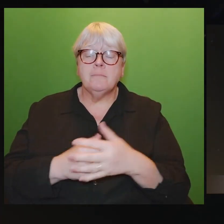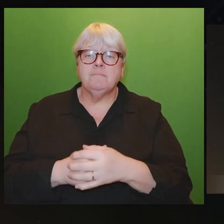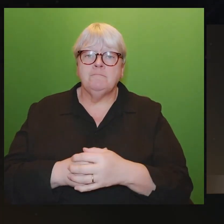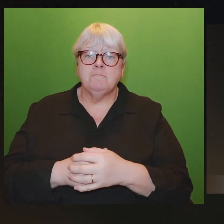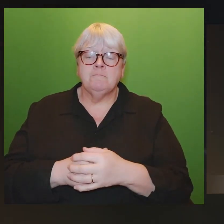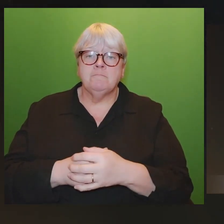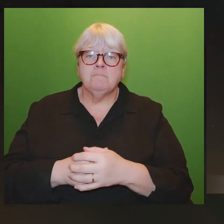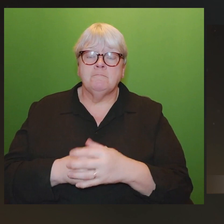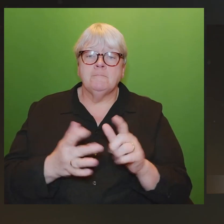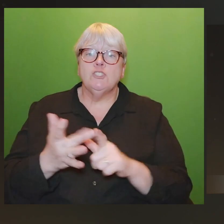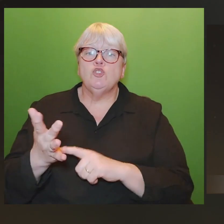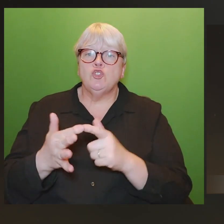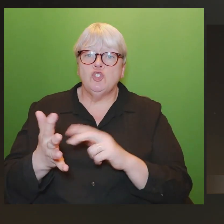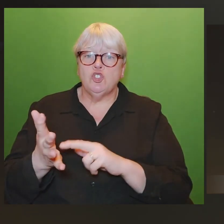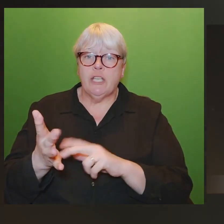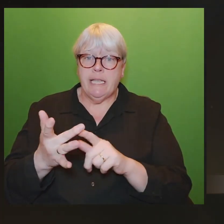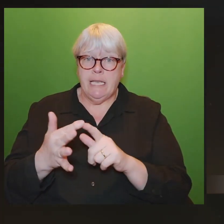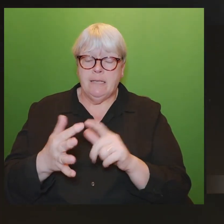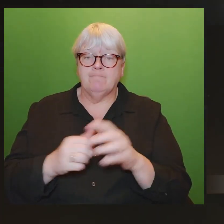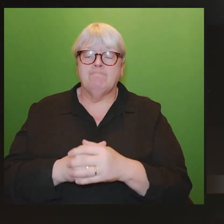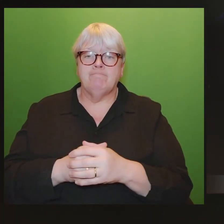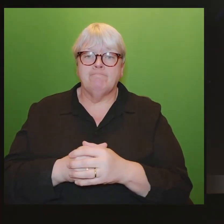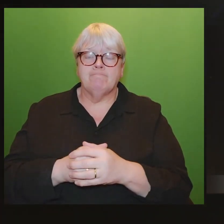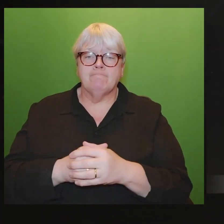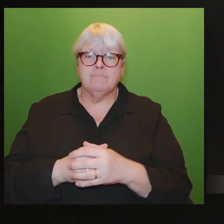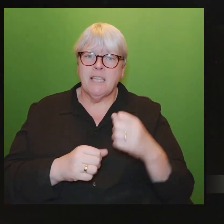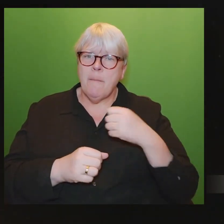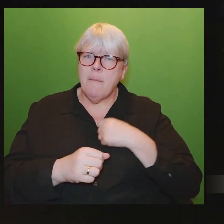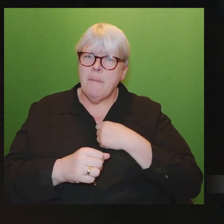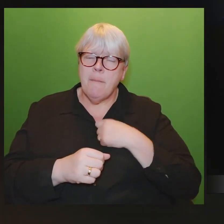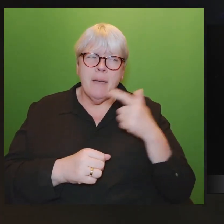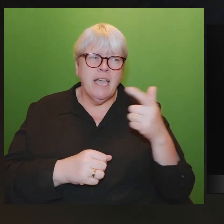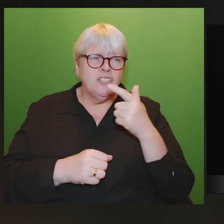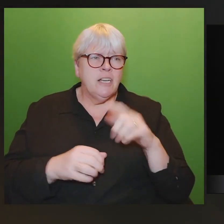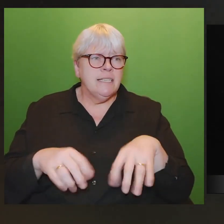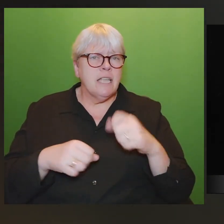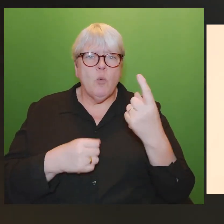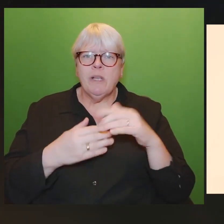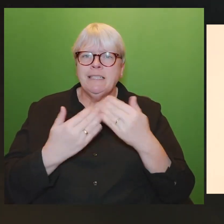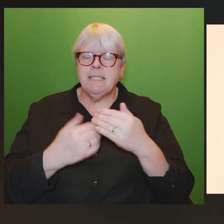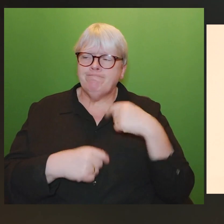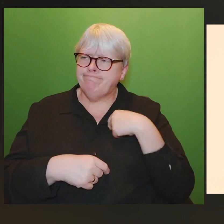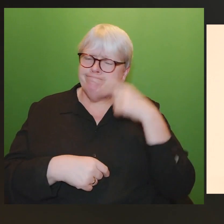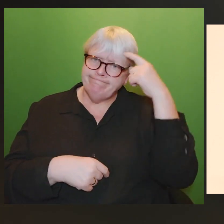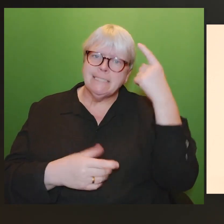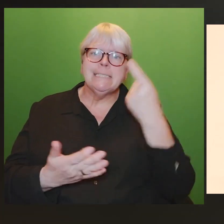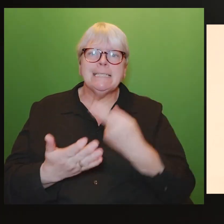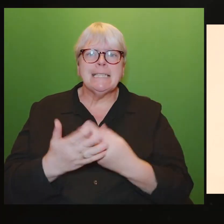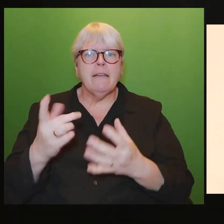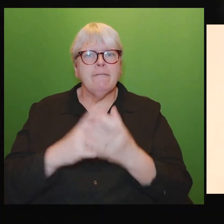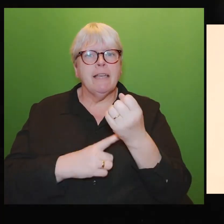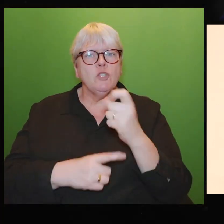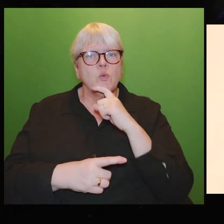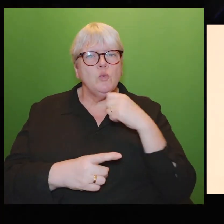baby to have been found to have been hidden in the UK during World War II. I said to her,